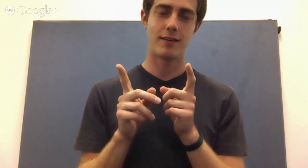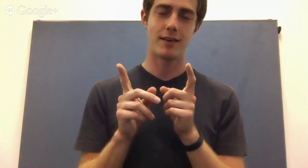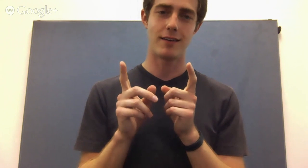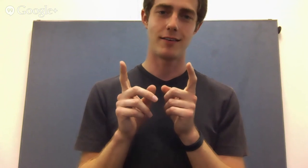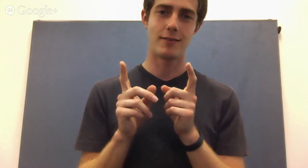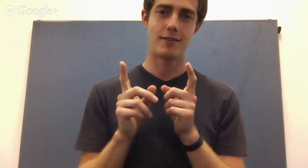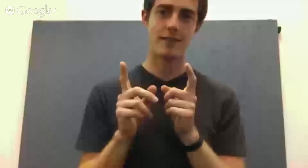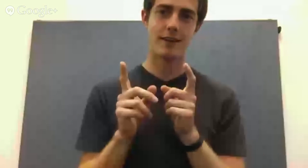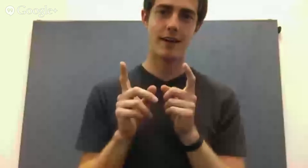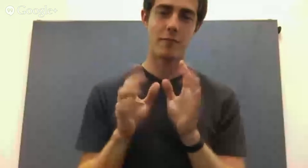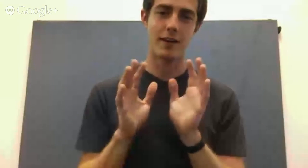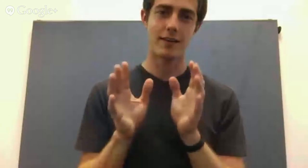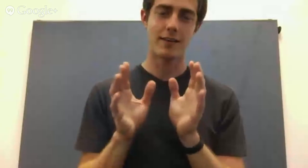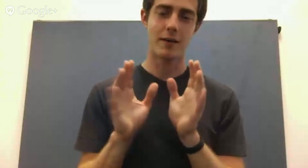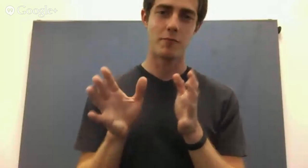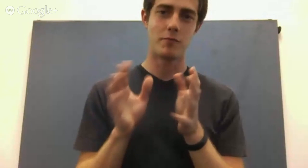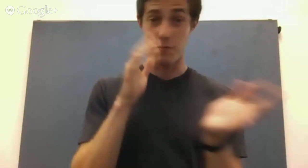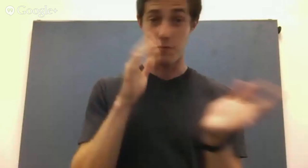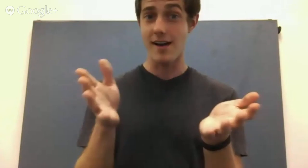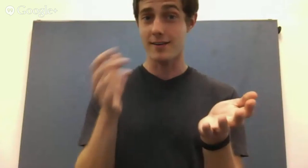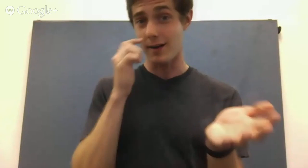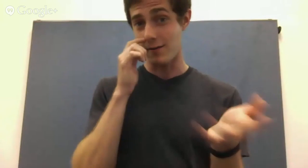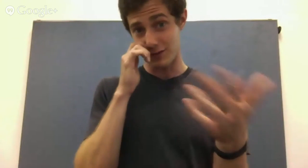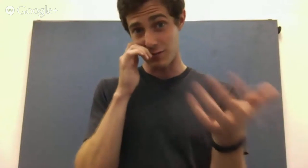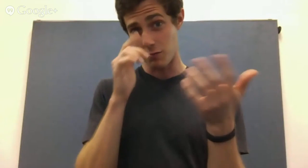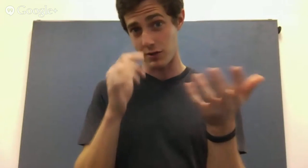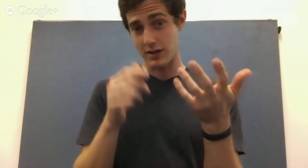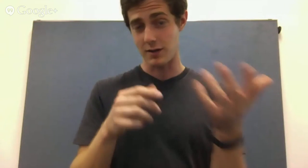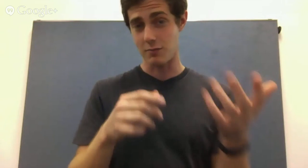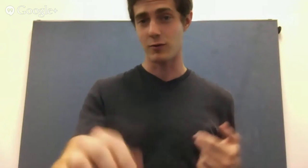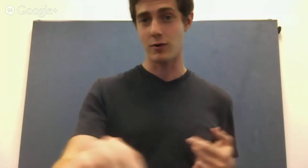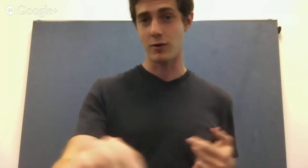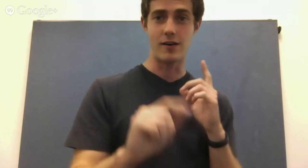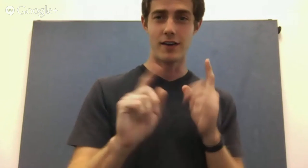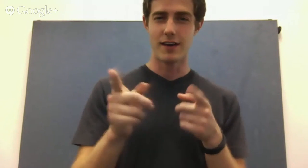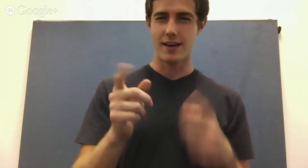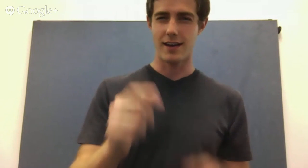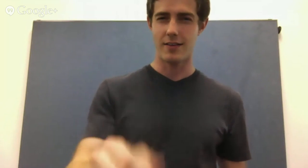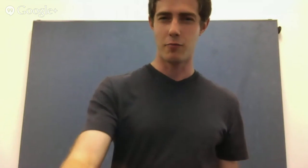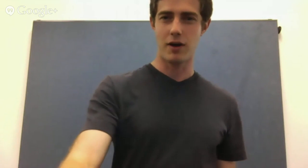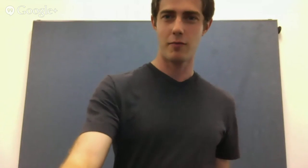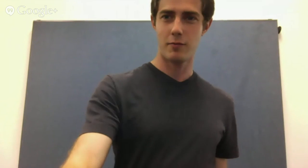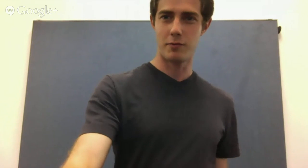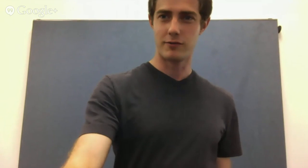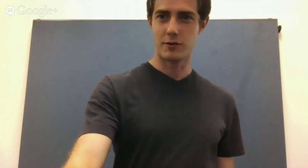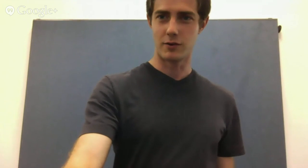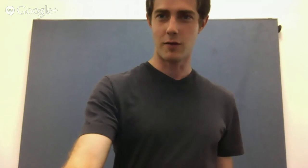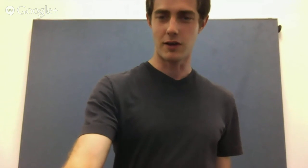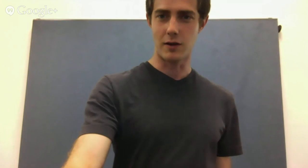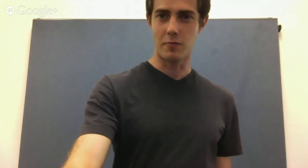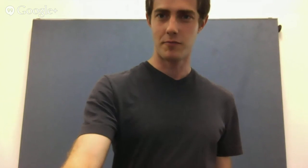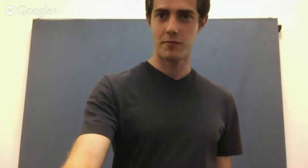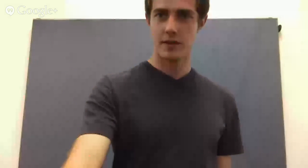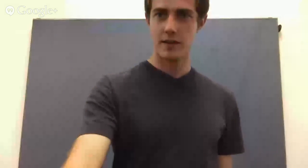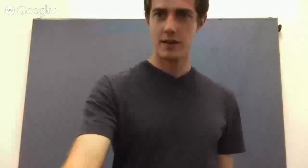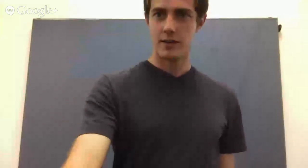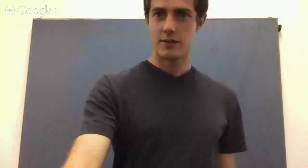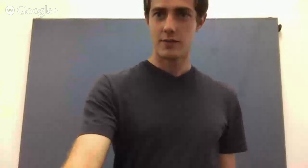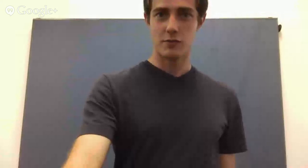it I'm like I'm not. Obviously, I'm not playing any music right now, and the pop-up is still coming up. So I'm just gonna